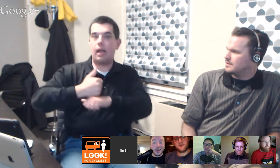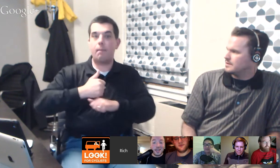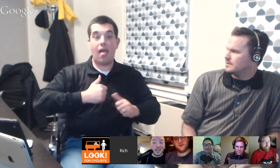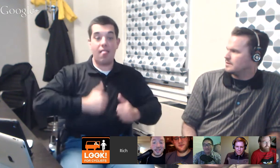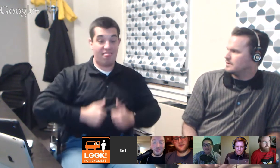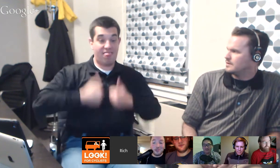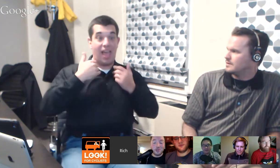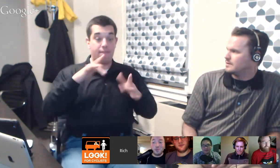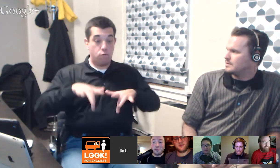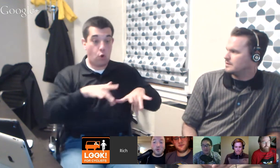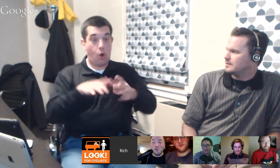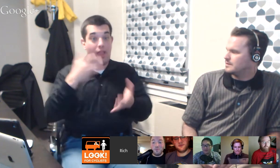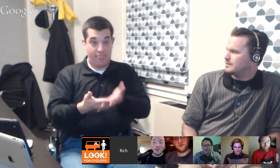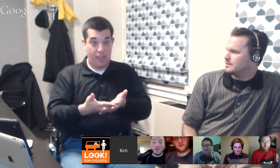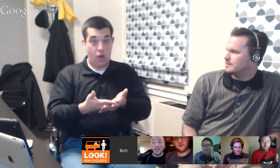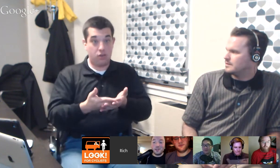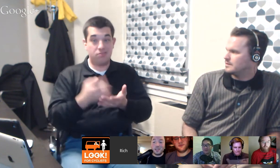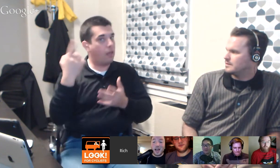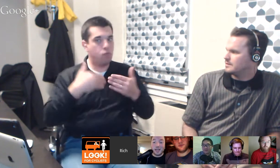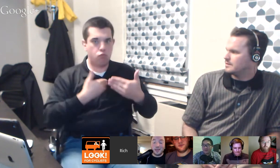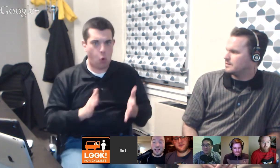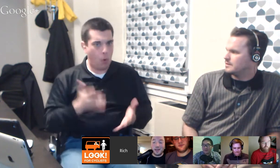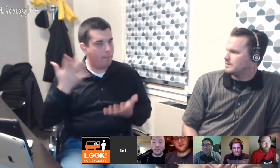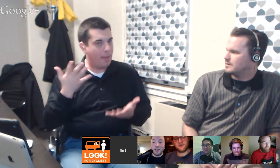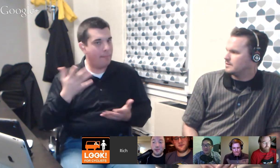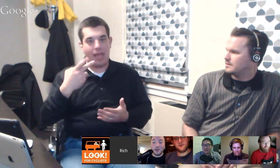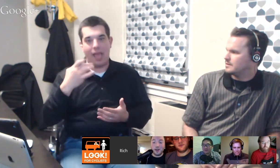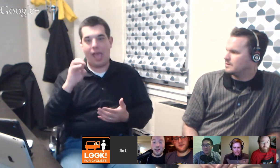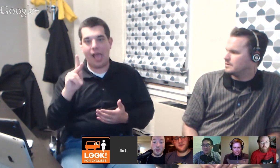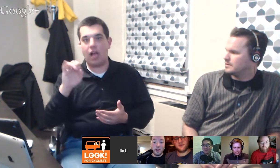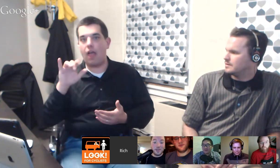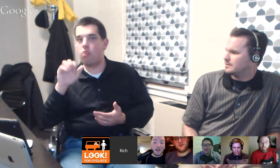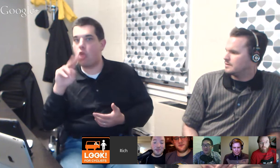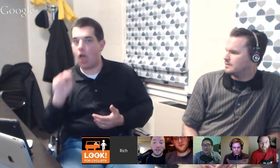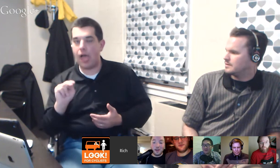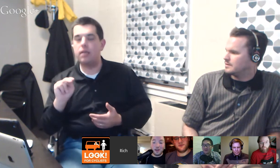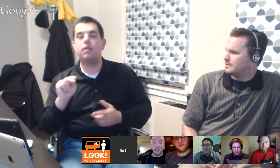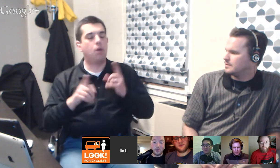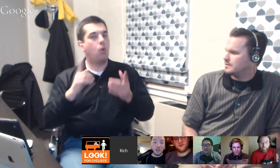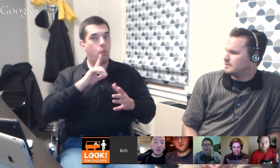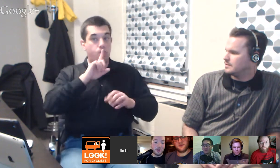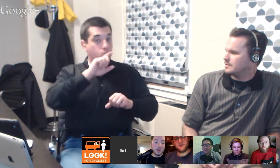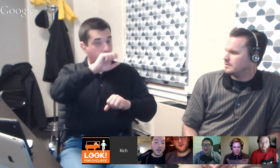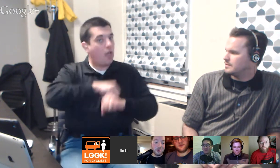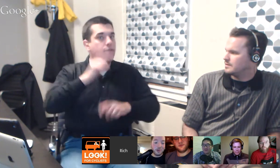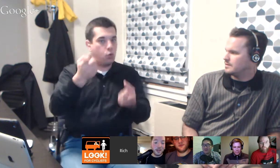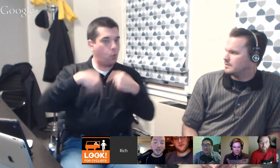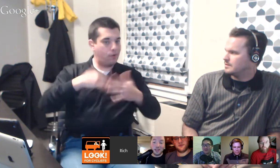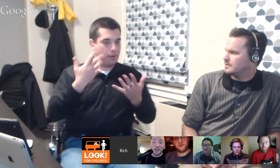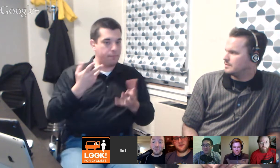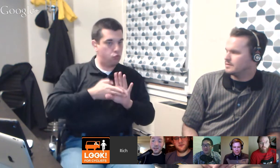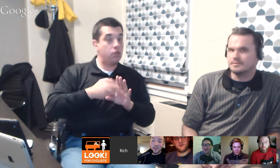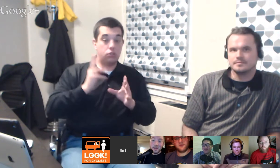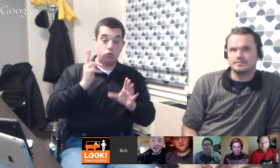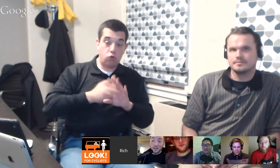right in some room, maybe like during a hackathon. I don't know yet, but we'd love to have you there and join the live recording at